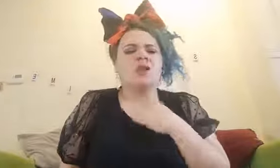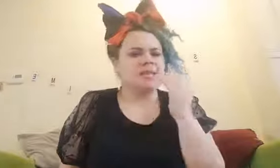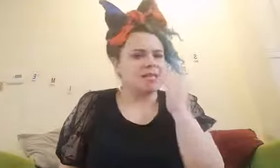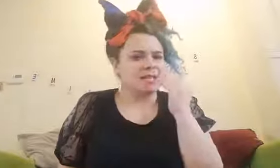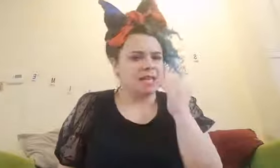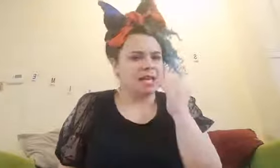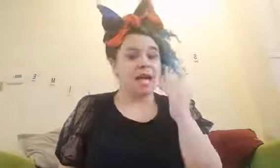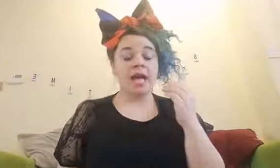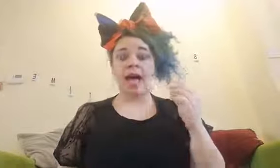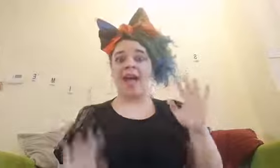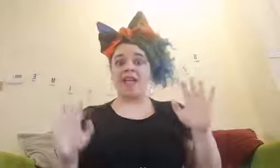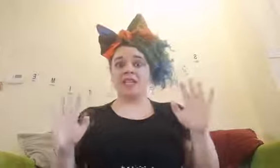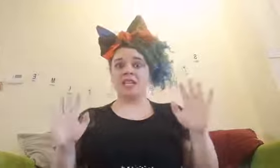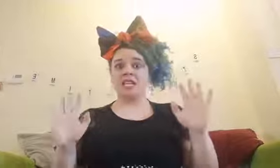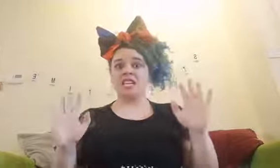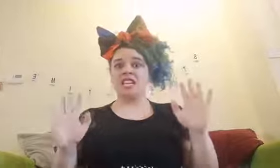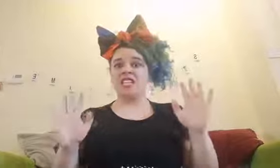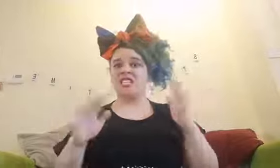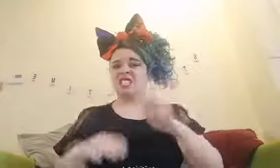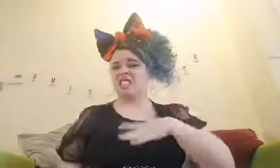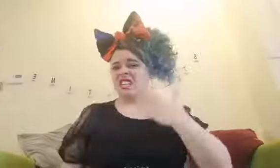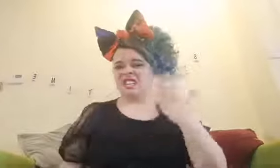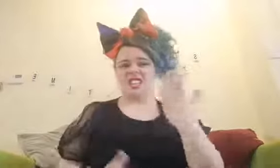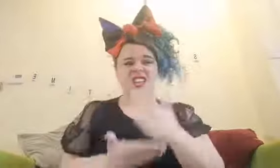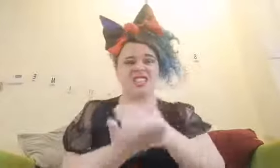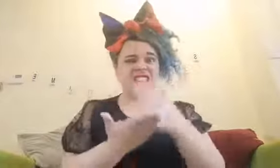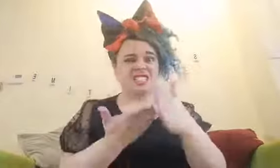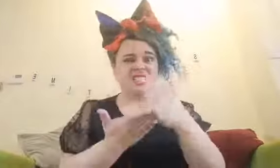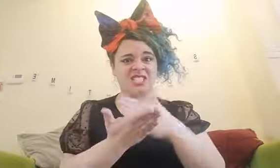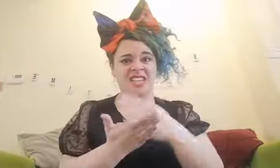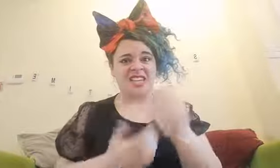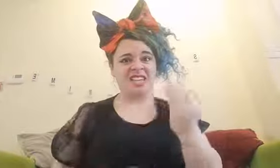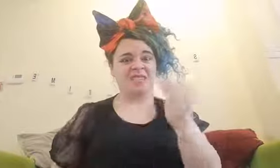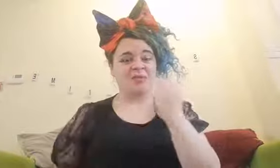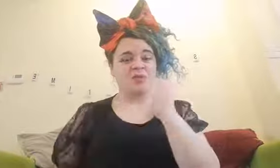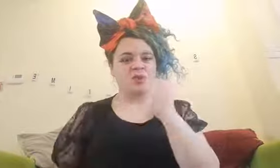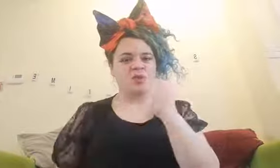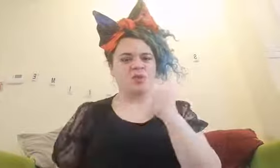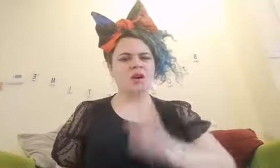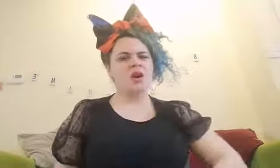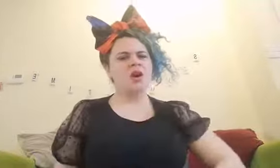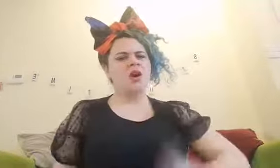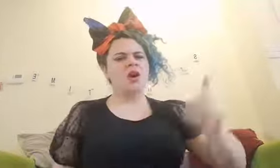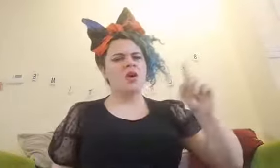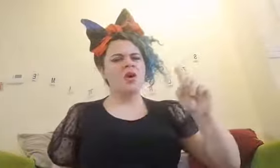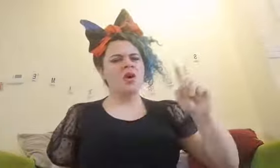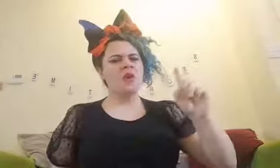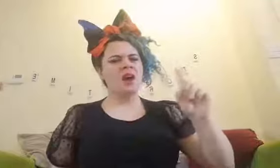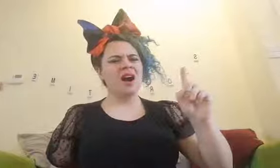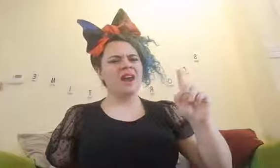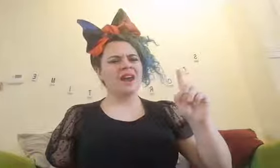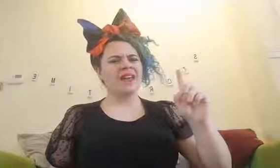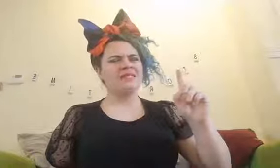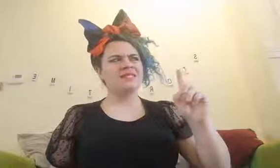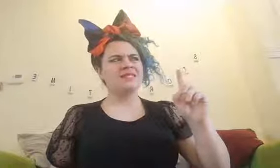oh, he loves eating. And he doesn't like to share his food. What kind